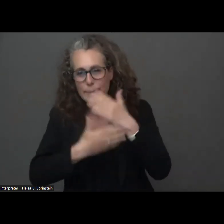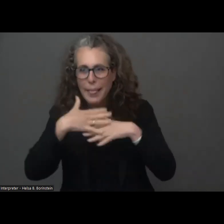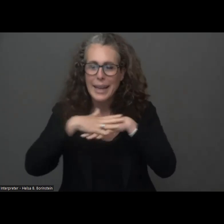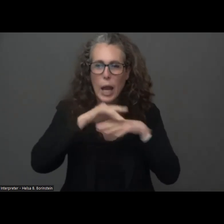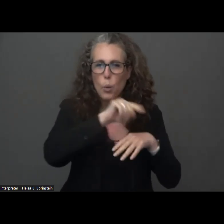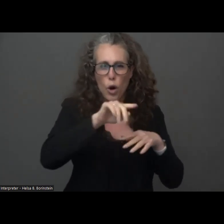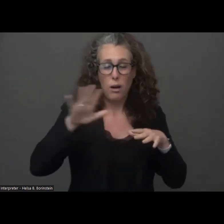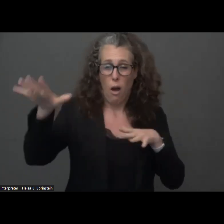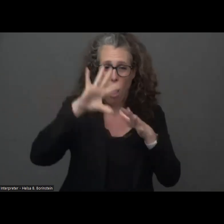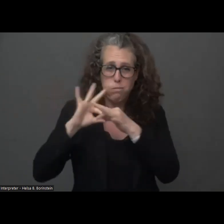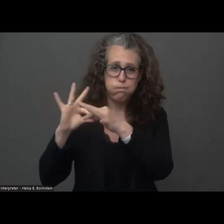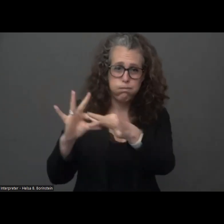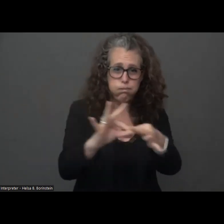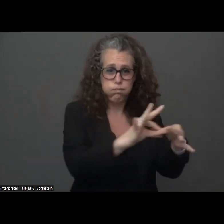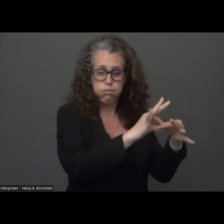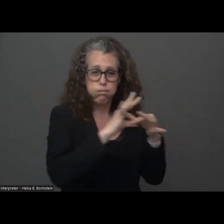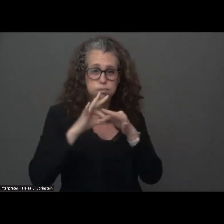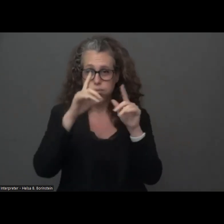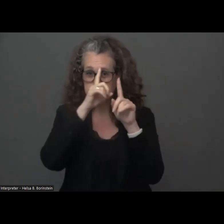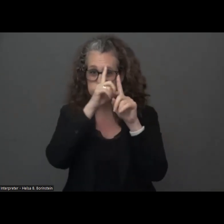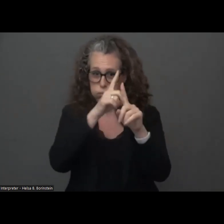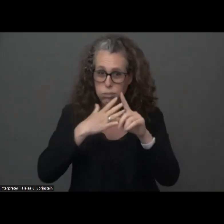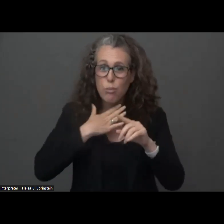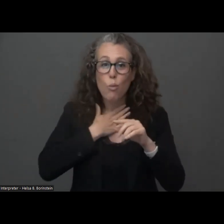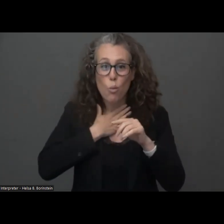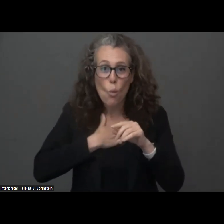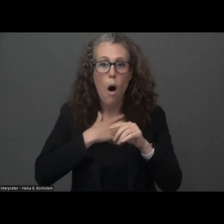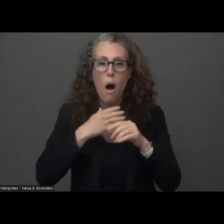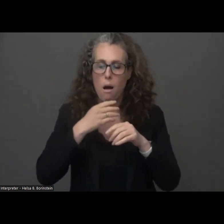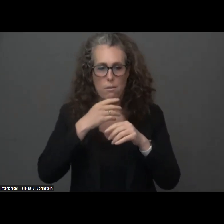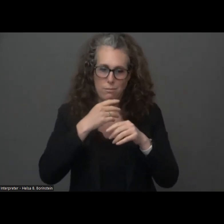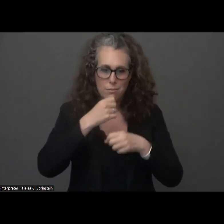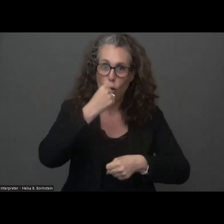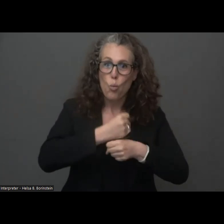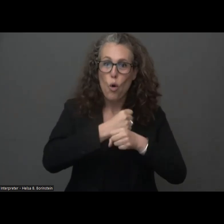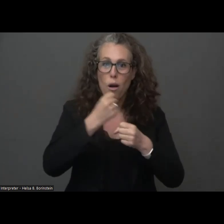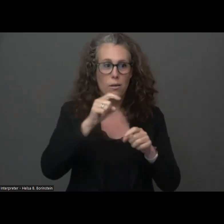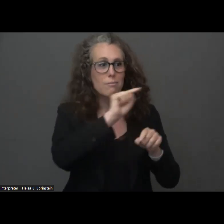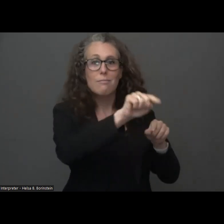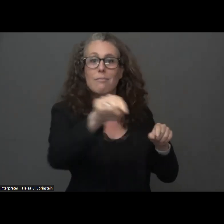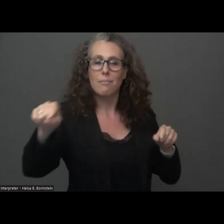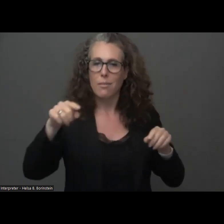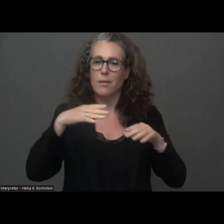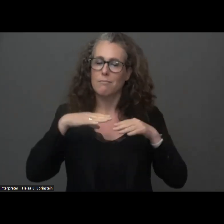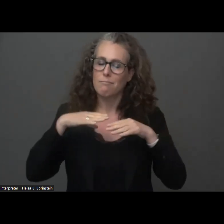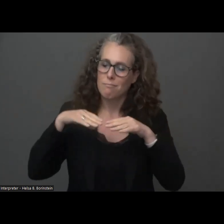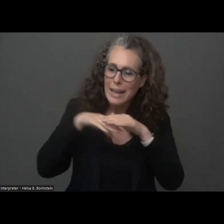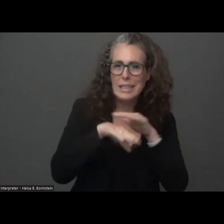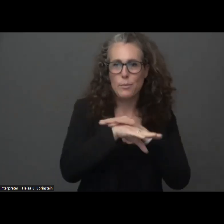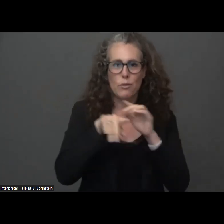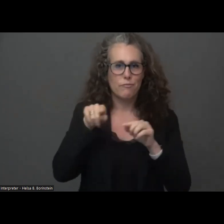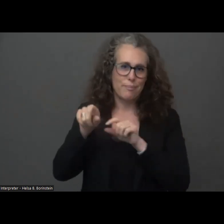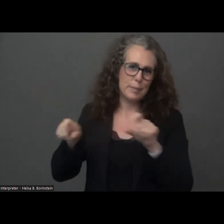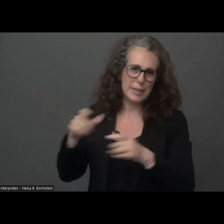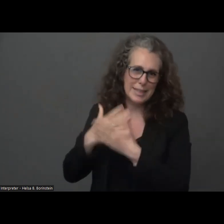make workplaces around the world more inclusive of persons with disabilities. Procurement is one of the latest topics that we focus